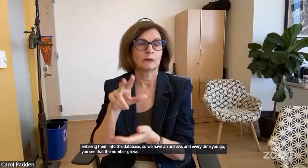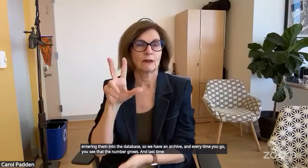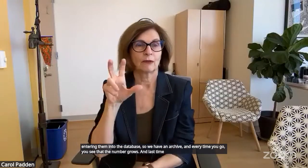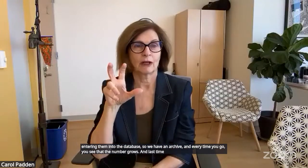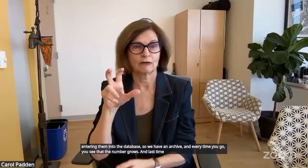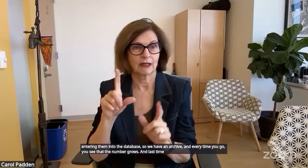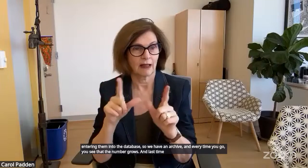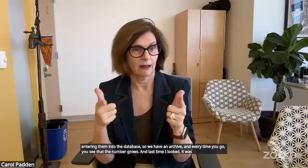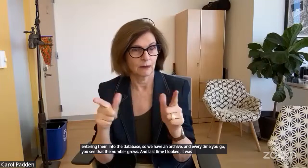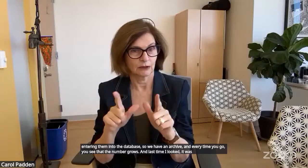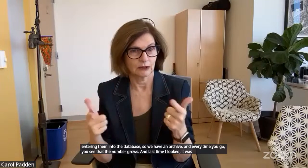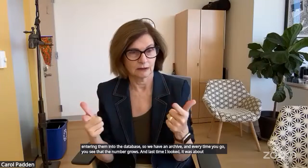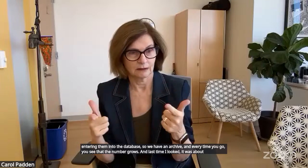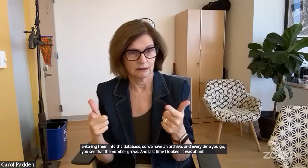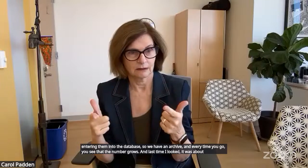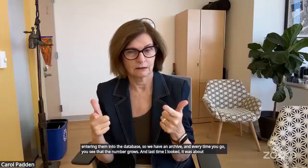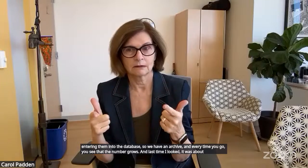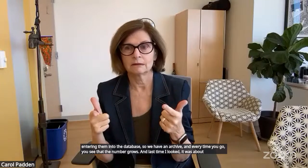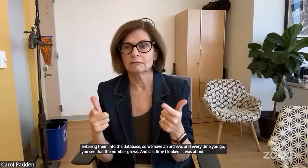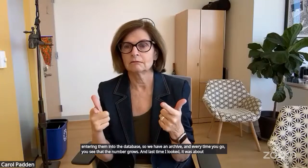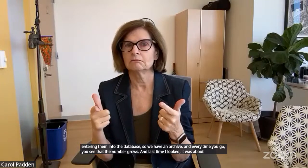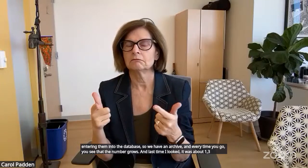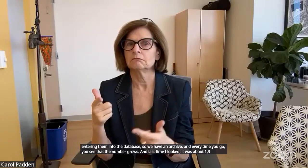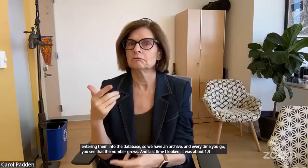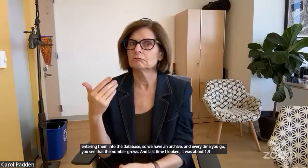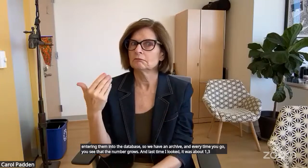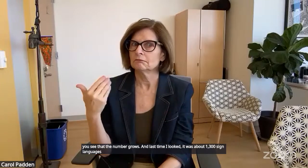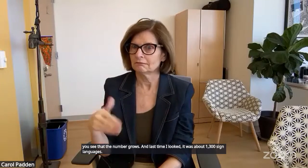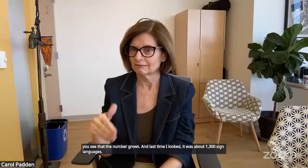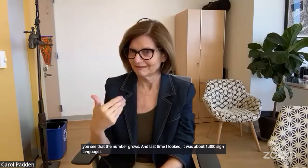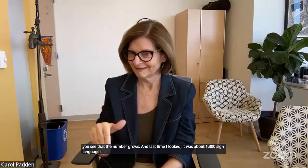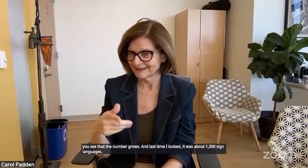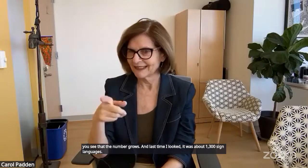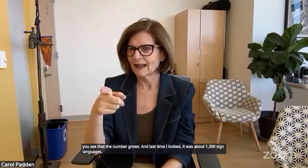looked, it was about 1,300 sign languages.